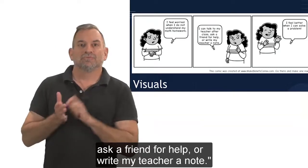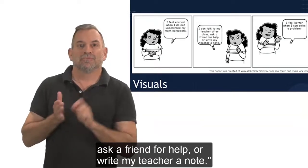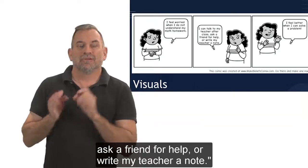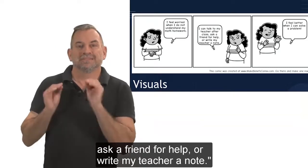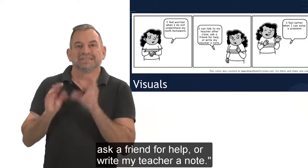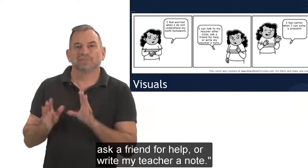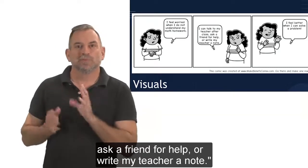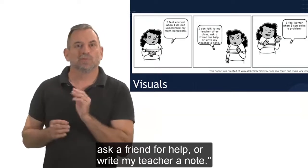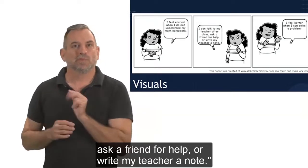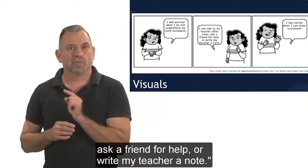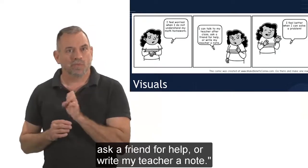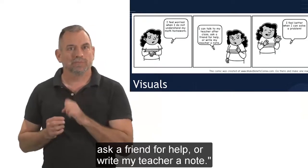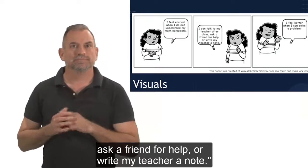or write my teacher a note.